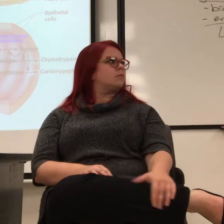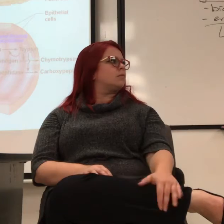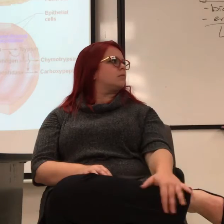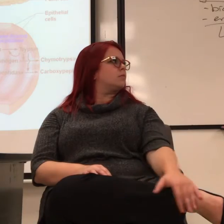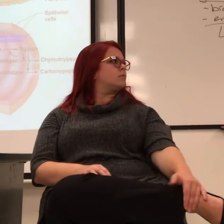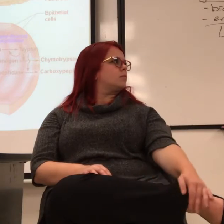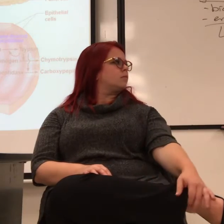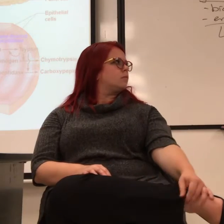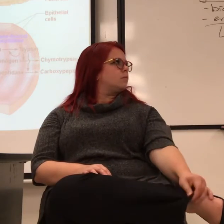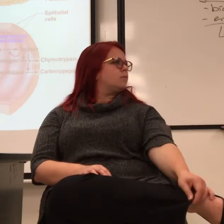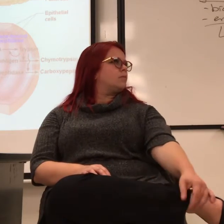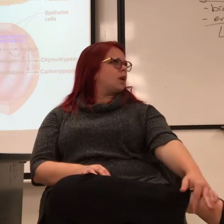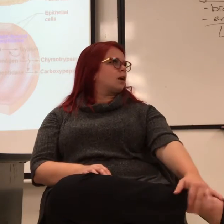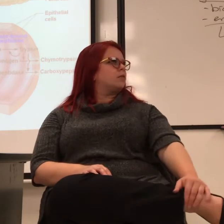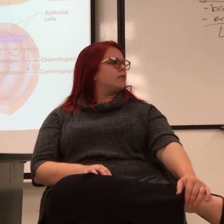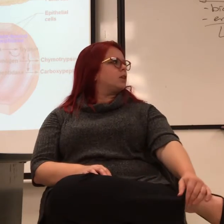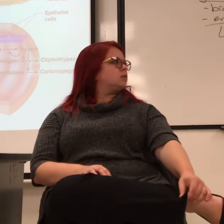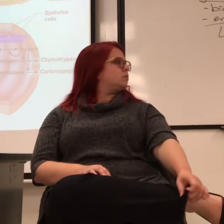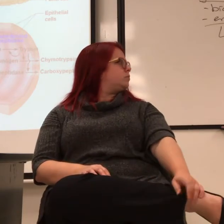in the lumen.